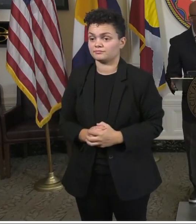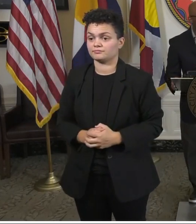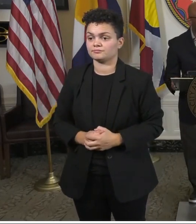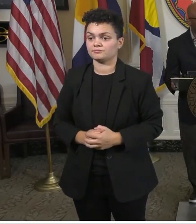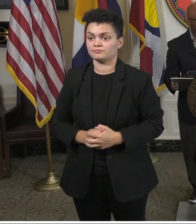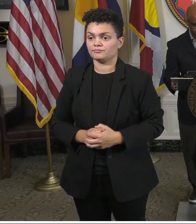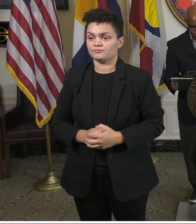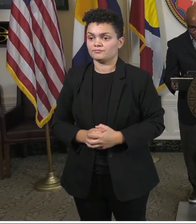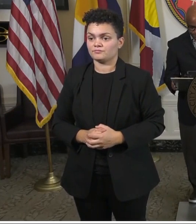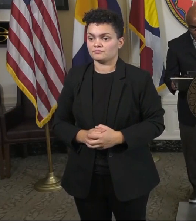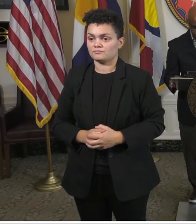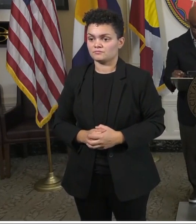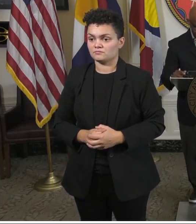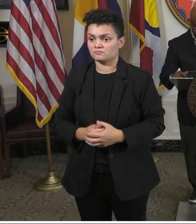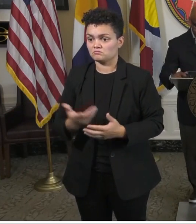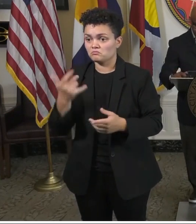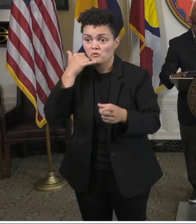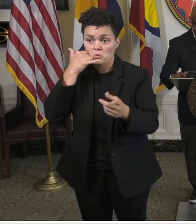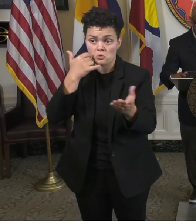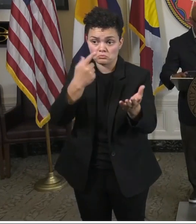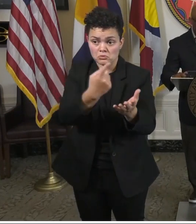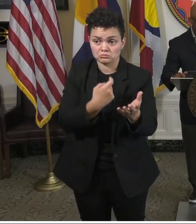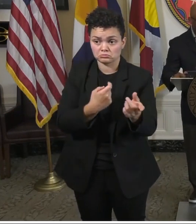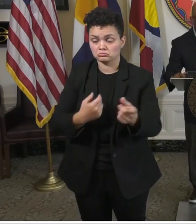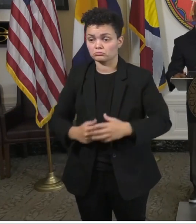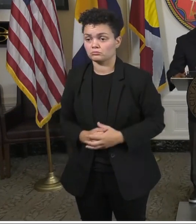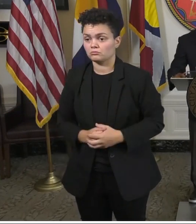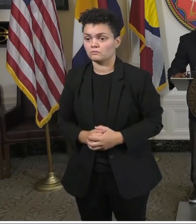Anyone online? Anyone have any questions?